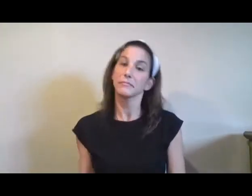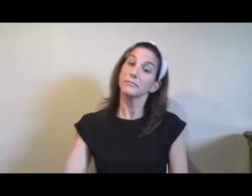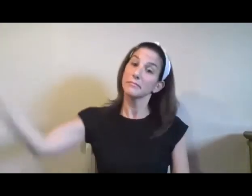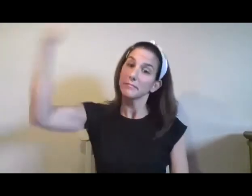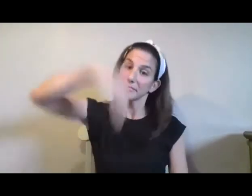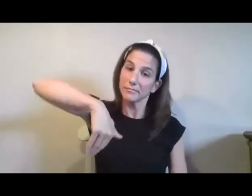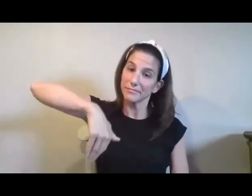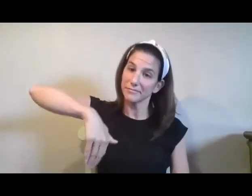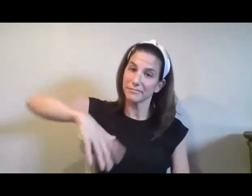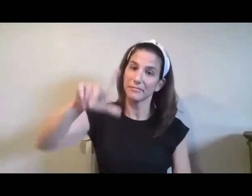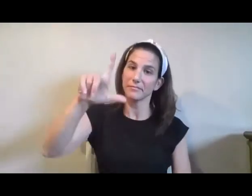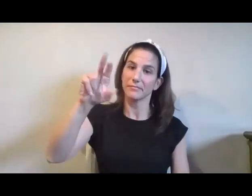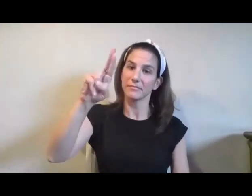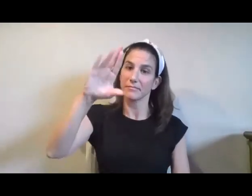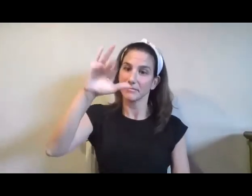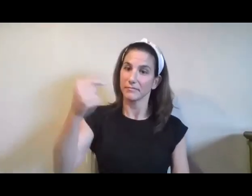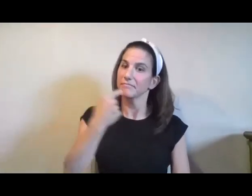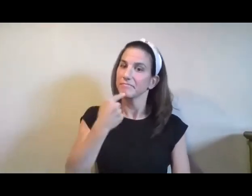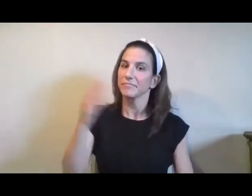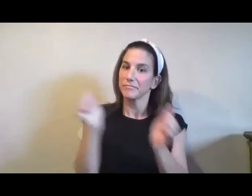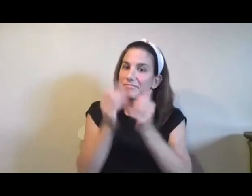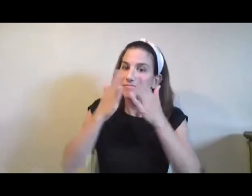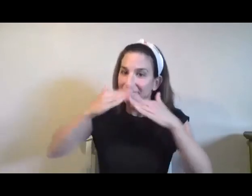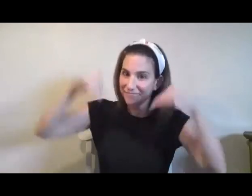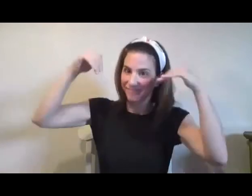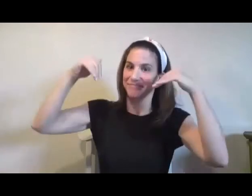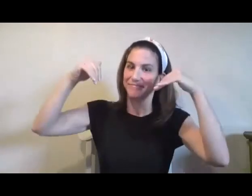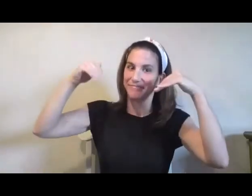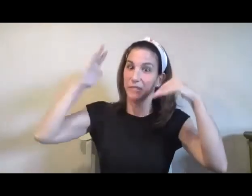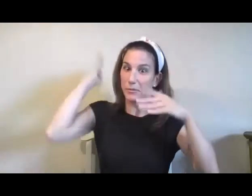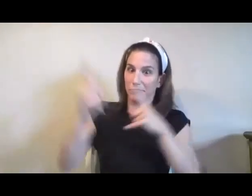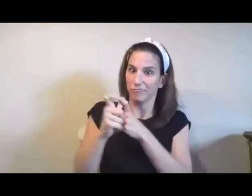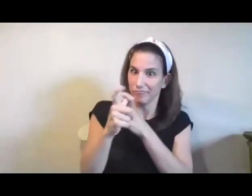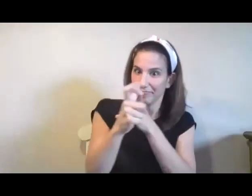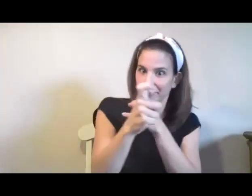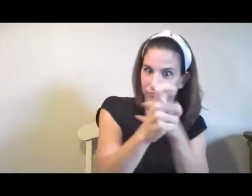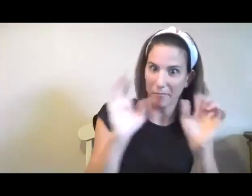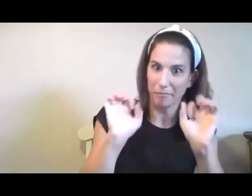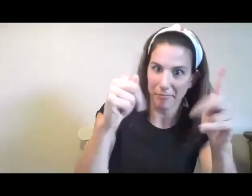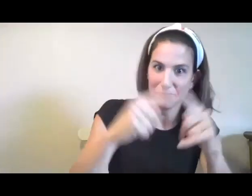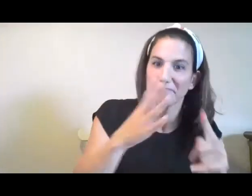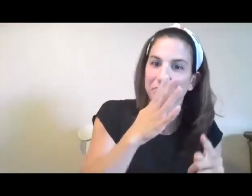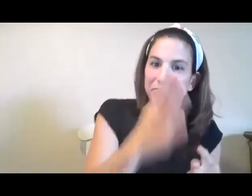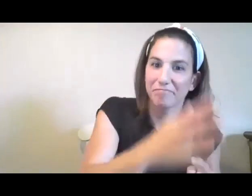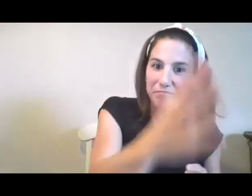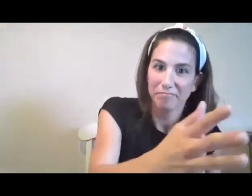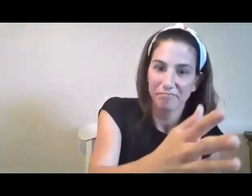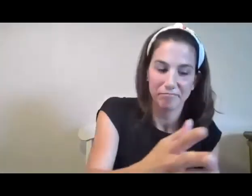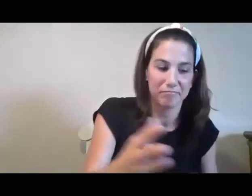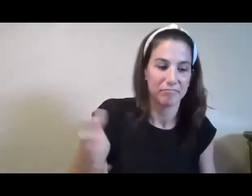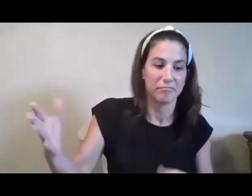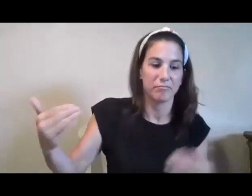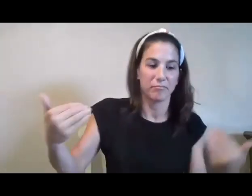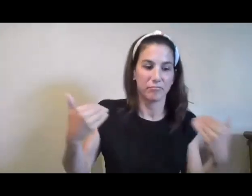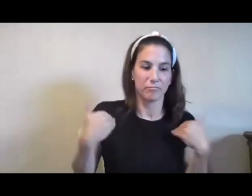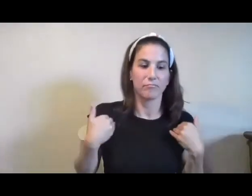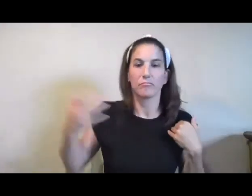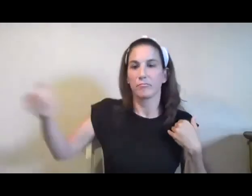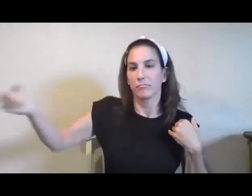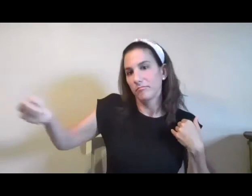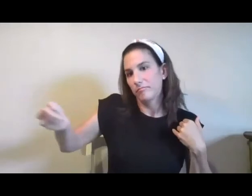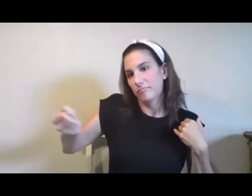"Come on," Lucy said with a smile. "I'll race you back to Graham's." She took hold of her